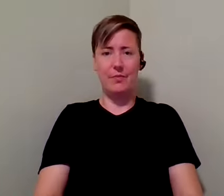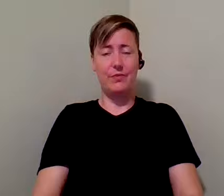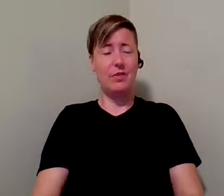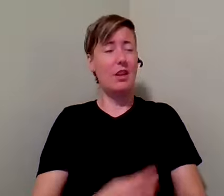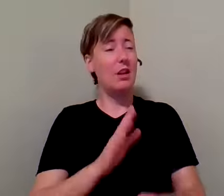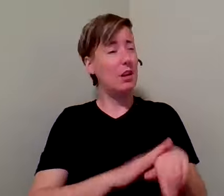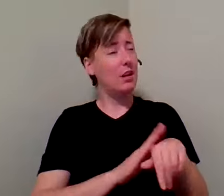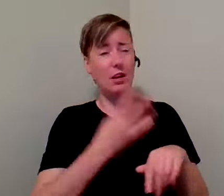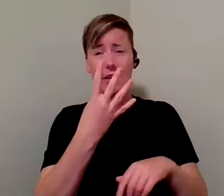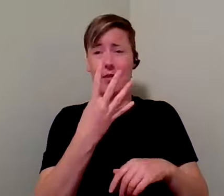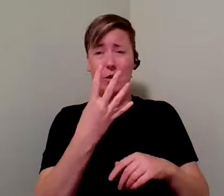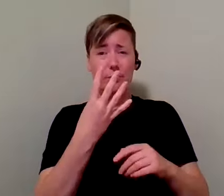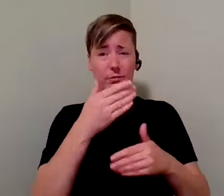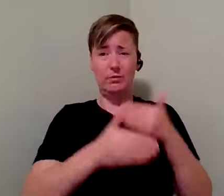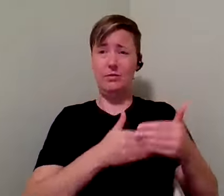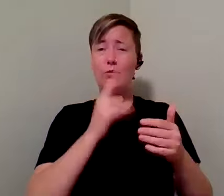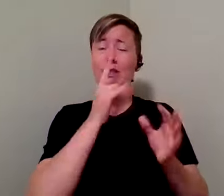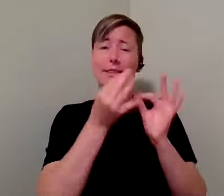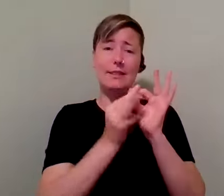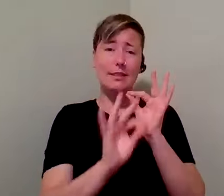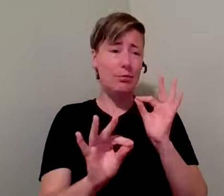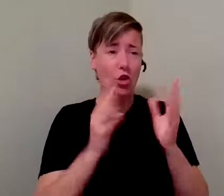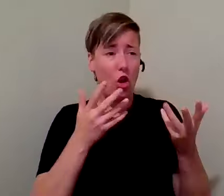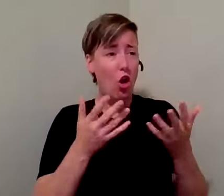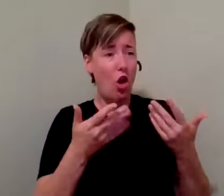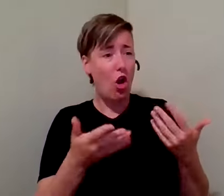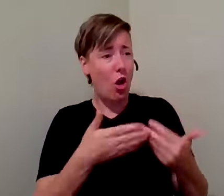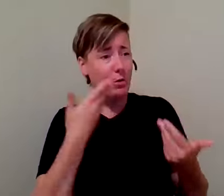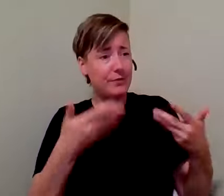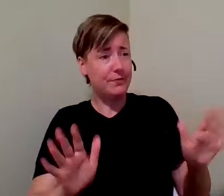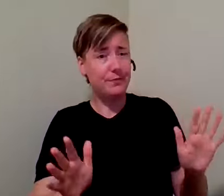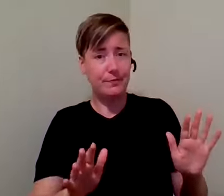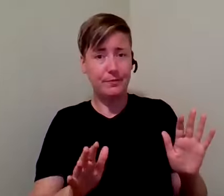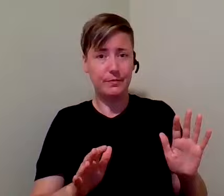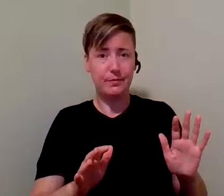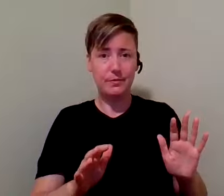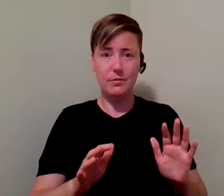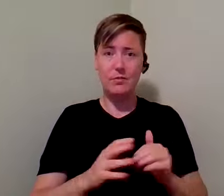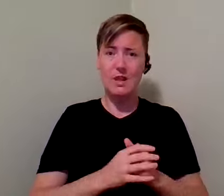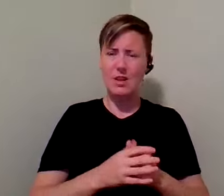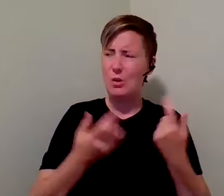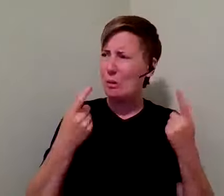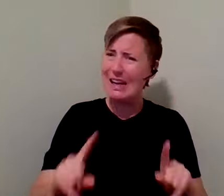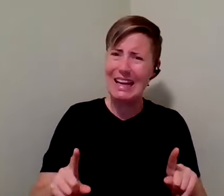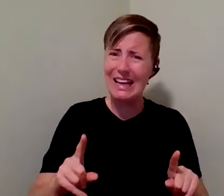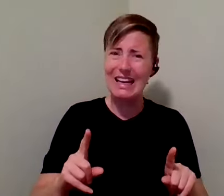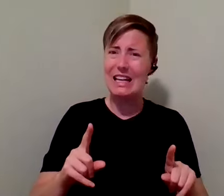you've already done most of your fourth step. I said, when did I do that? He said, in the bar, you jackass. He said, every time you went to the